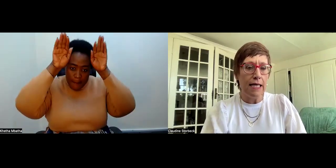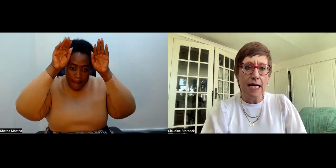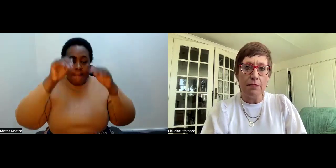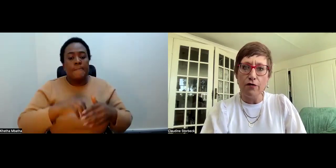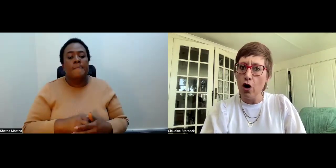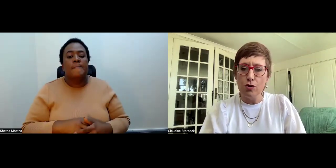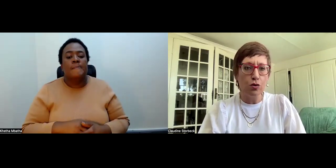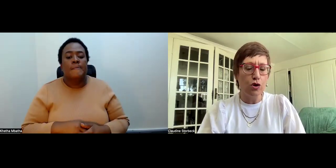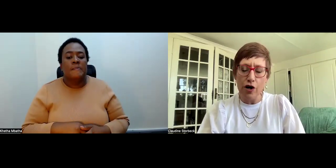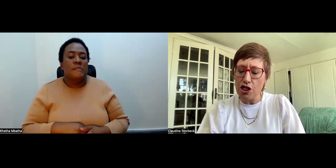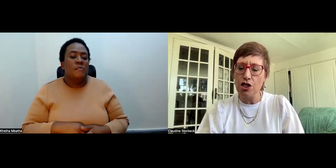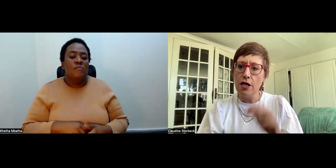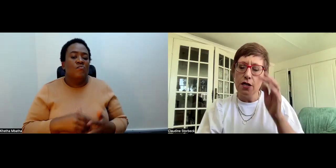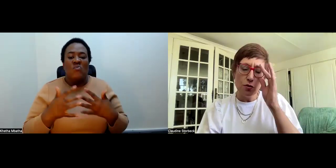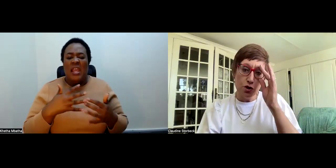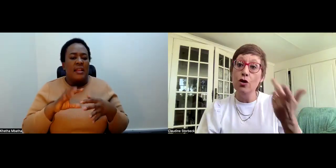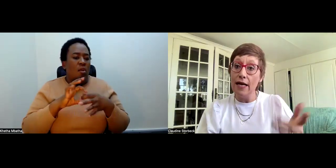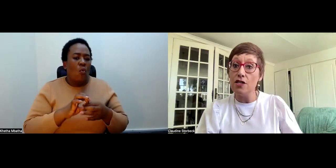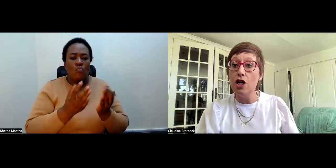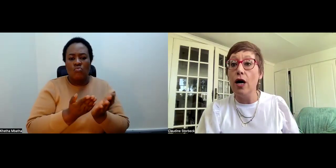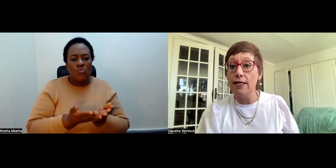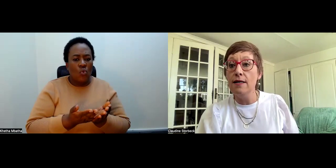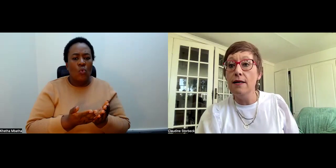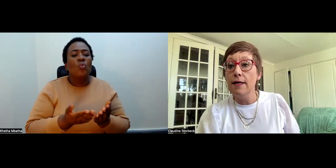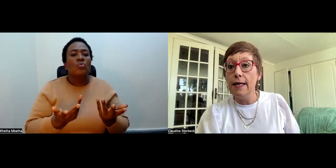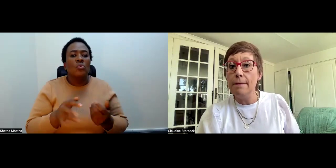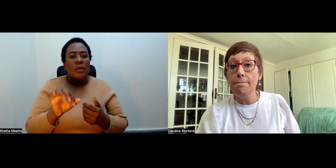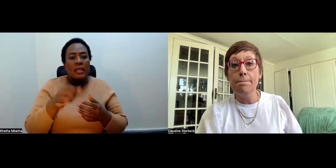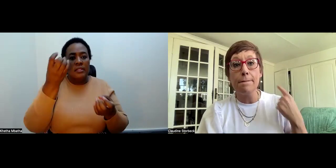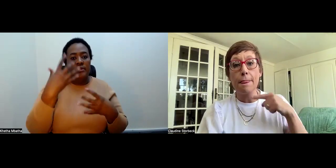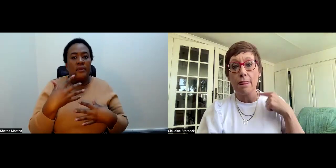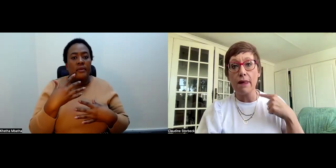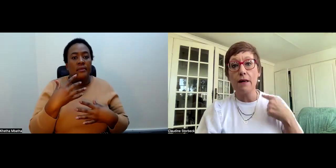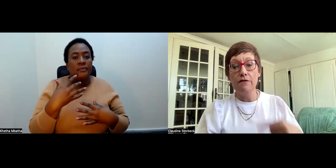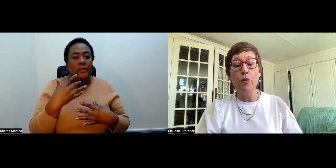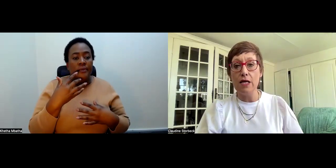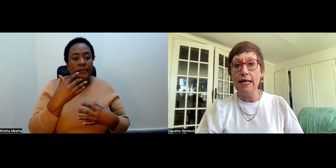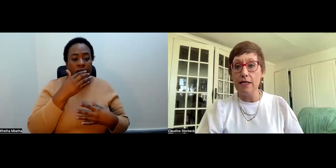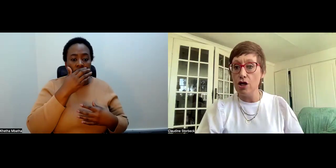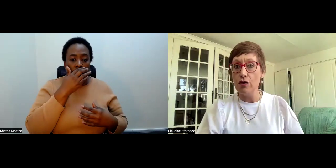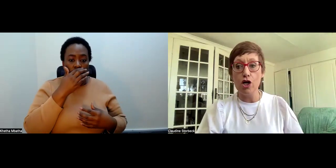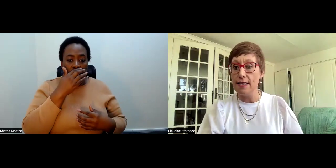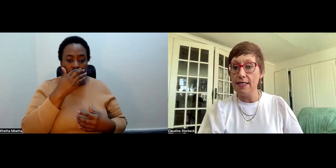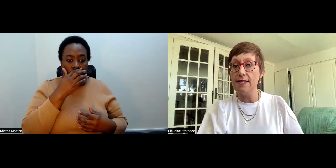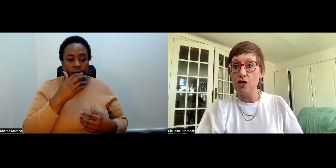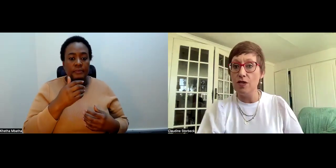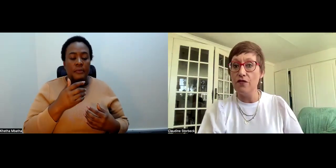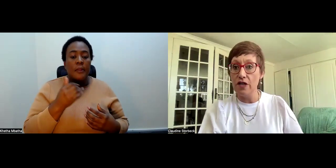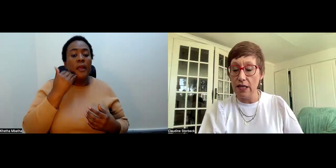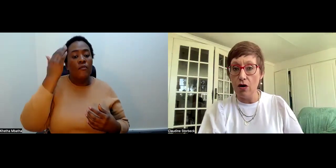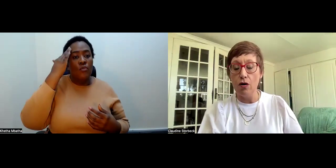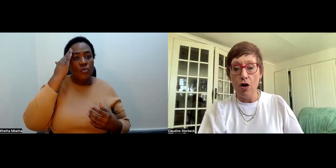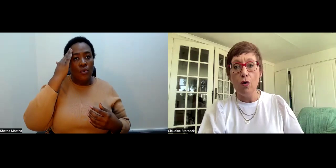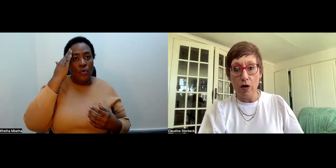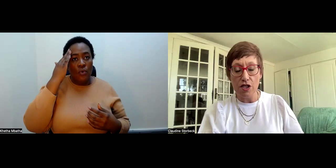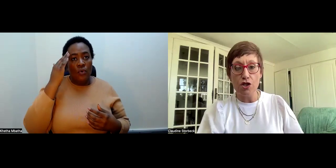in any type of homeschool creche. So do let us know, Atta. if you want to let us know the contact details, we